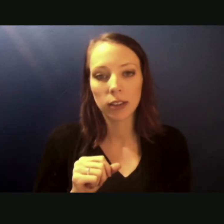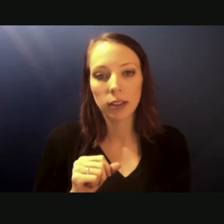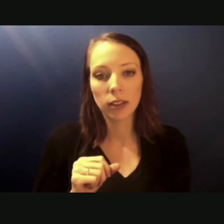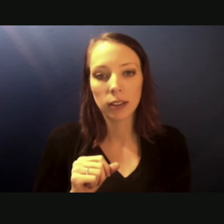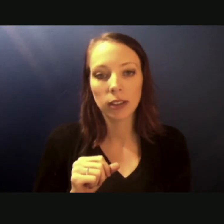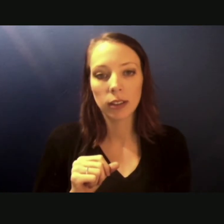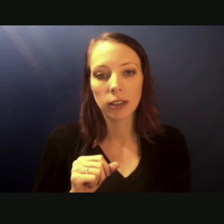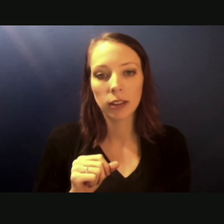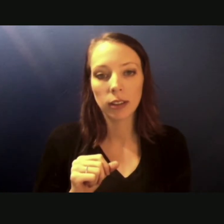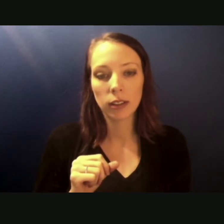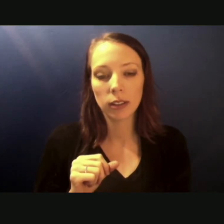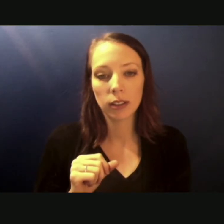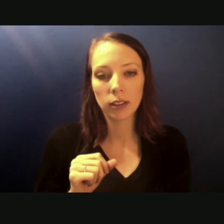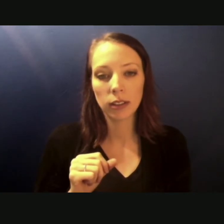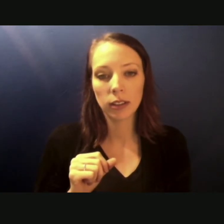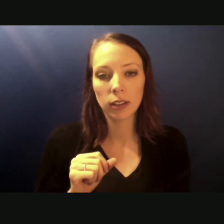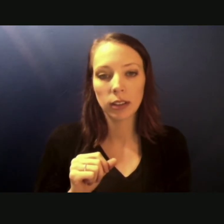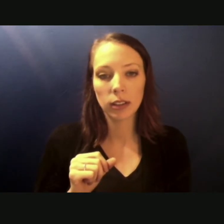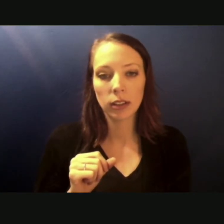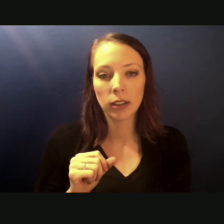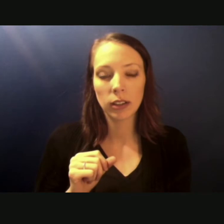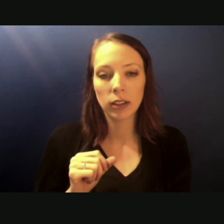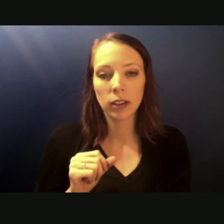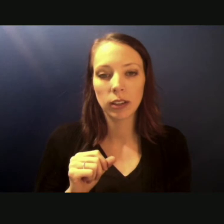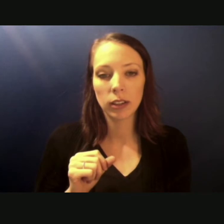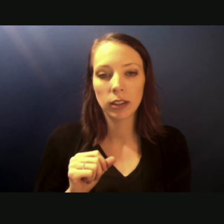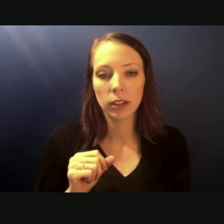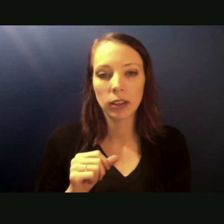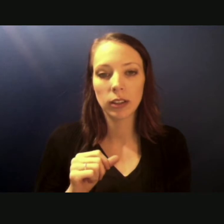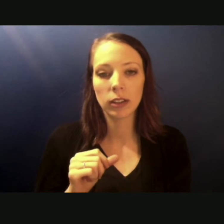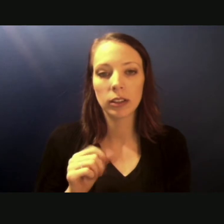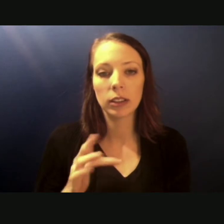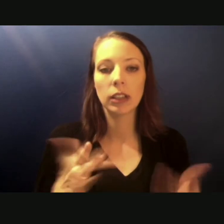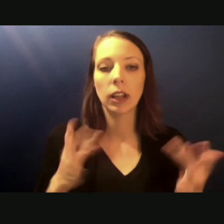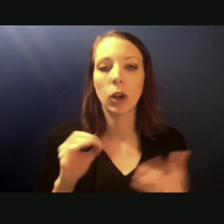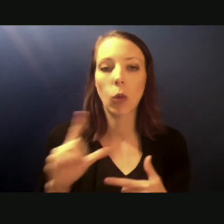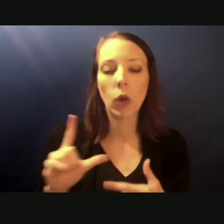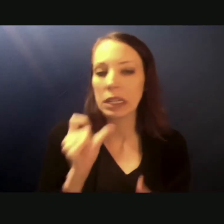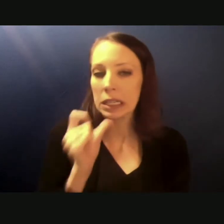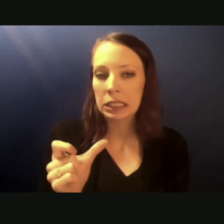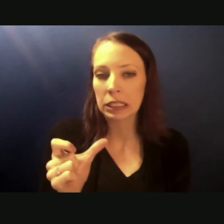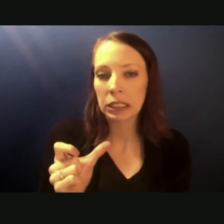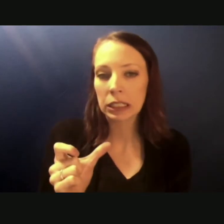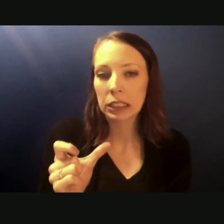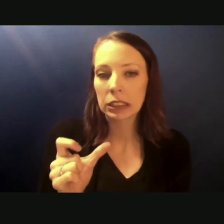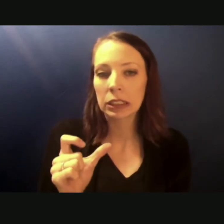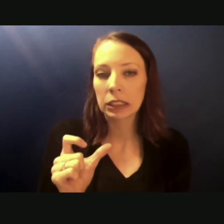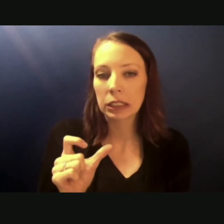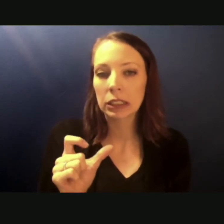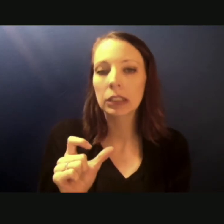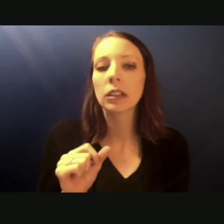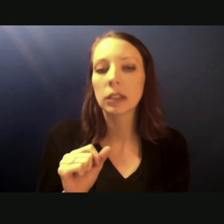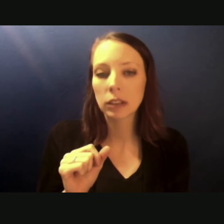that. And that way you have a chance to, it's still a light oil and it doesn't like change the flavor